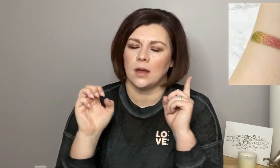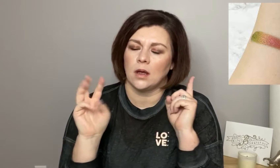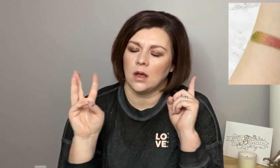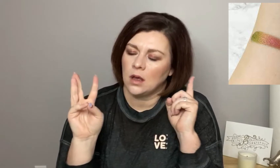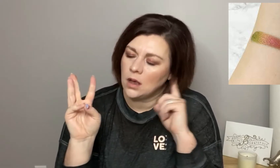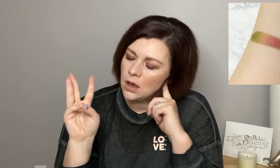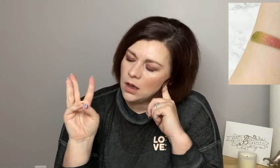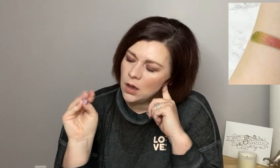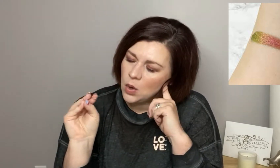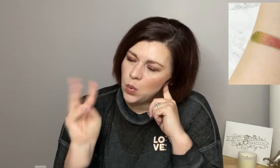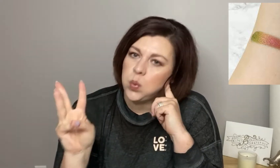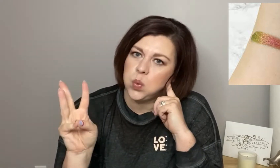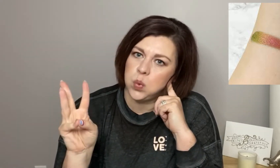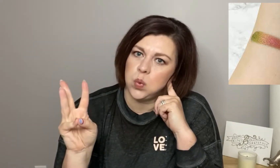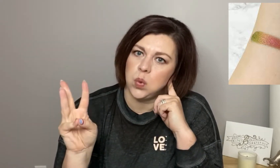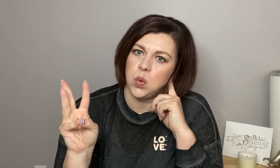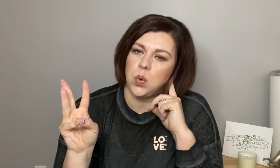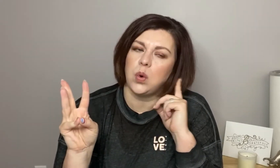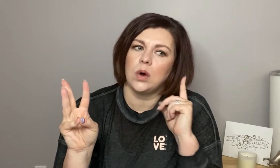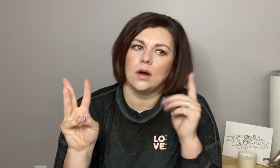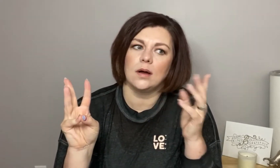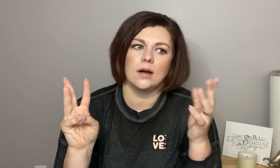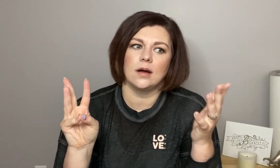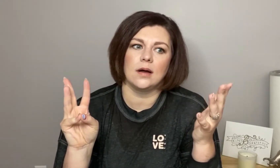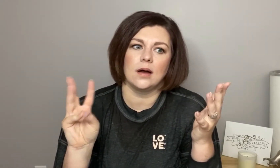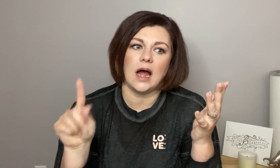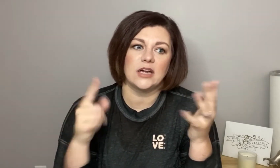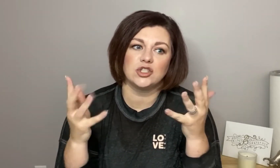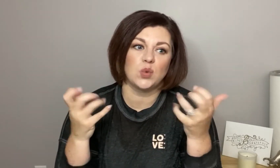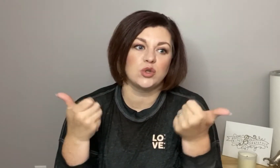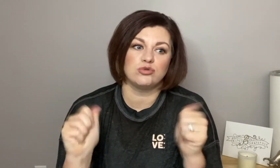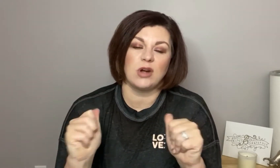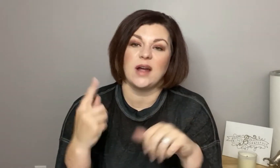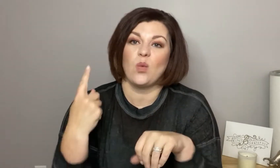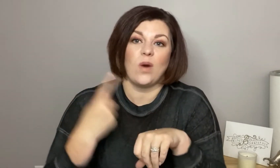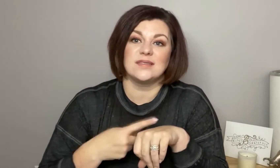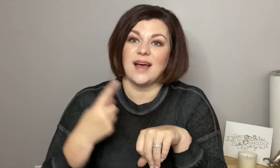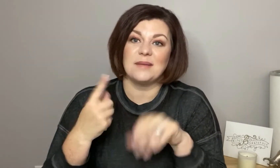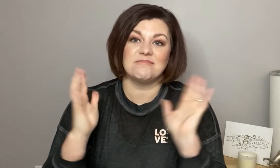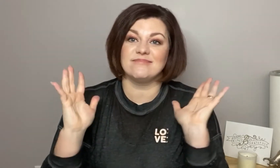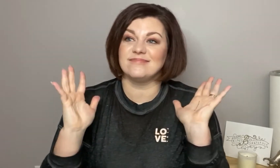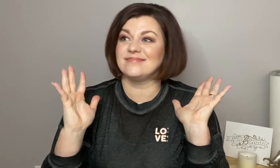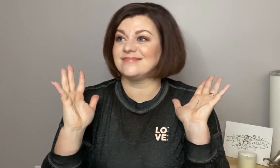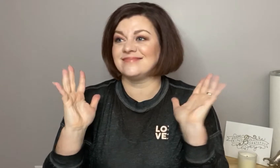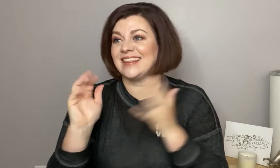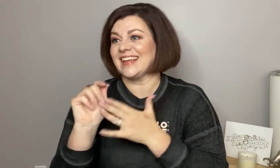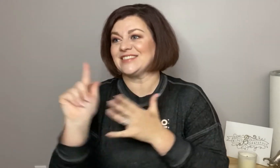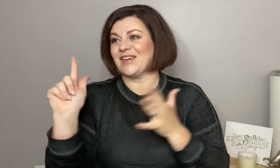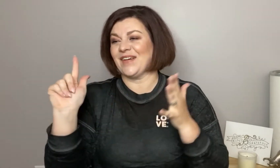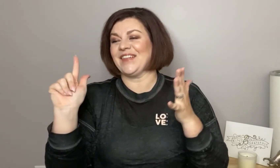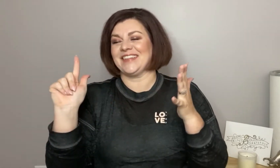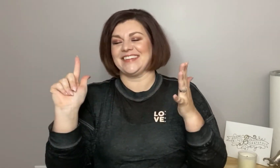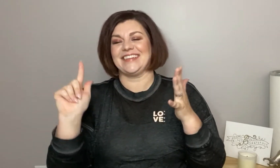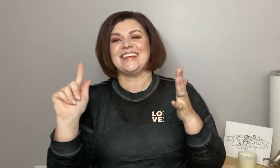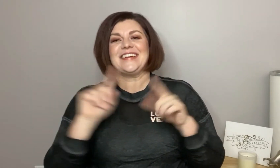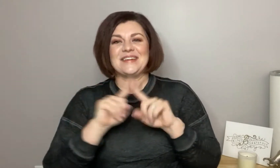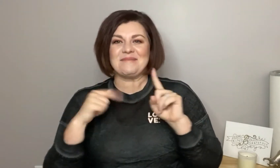shade. Oh, wow. I just want to try it even just one time, if I can just wear it